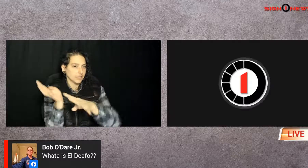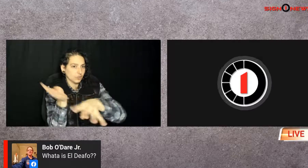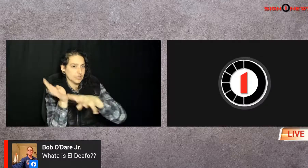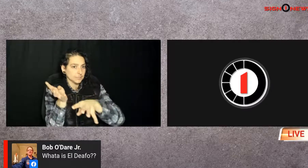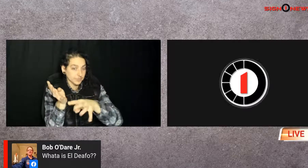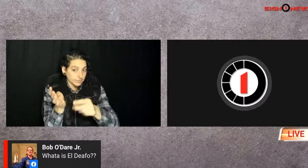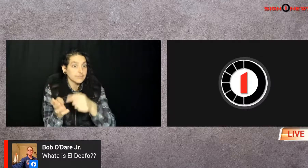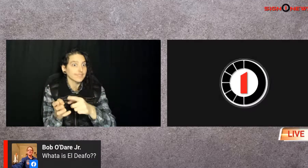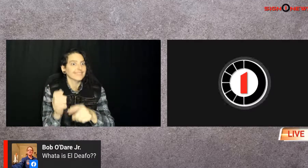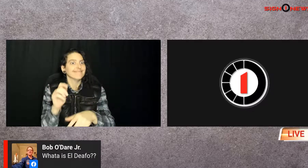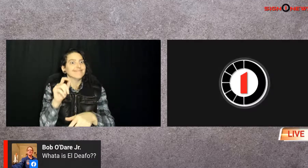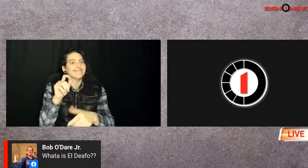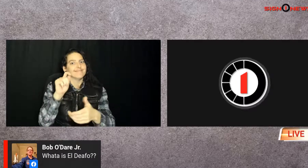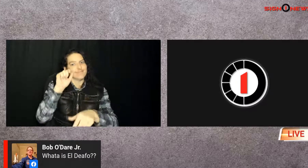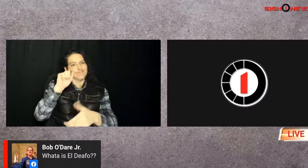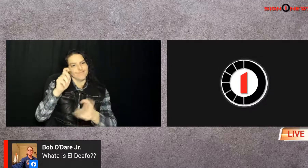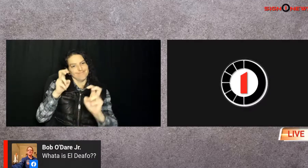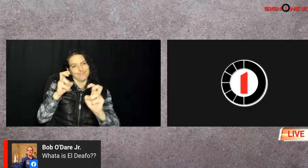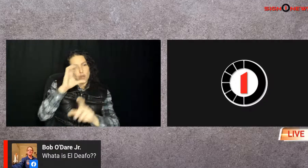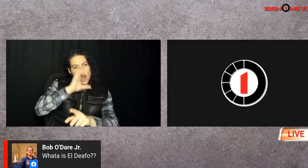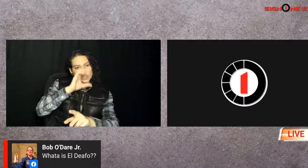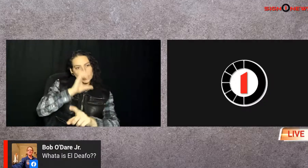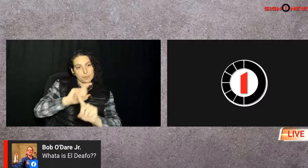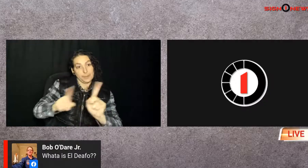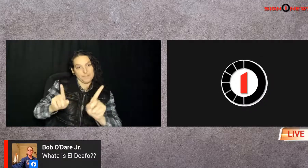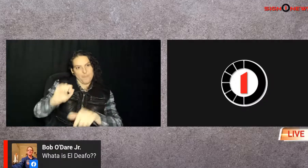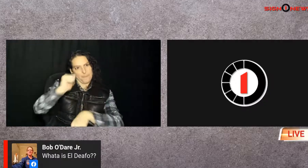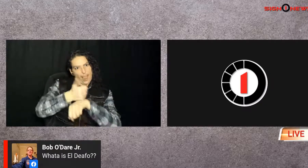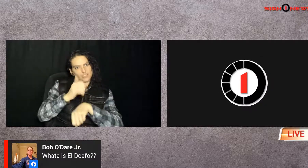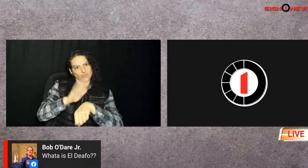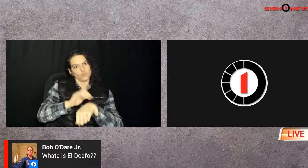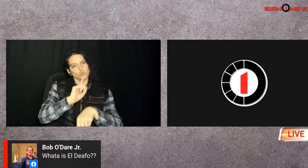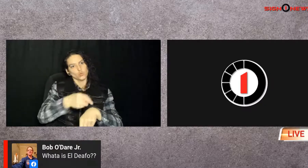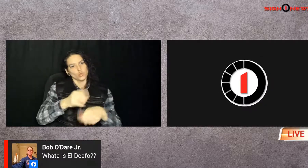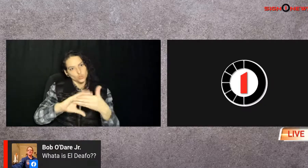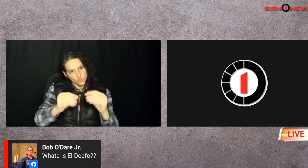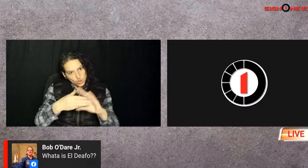the character in the book and in the streaming series.